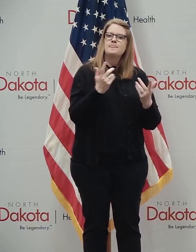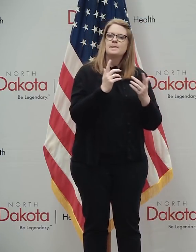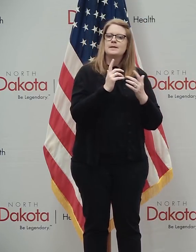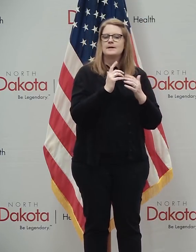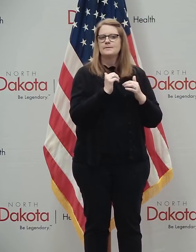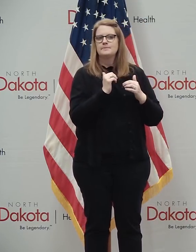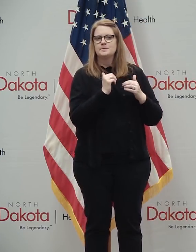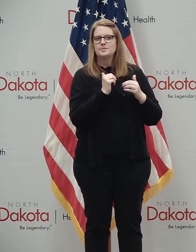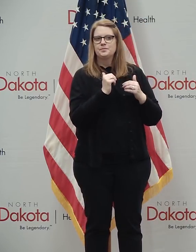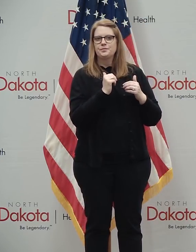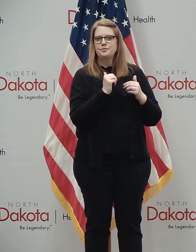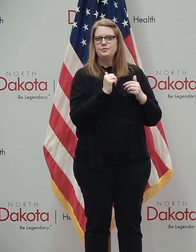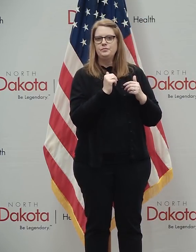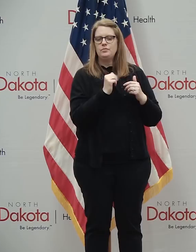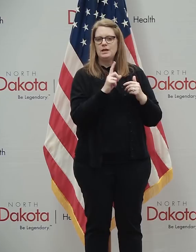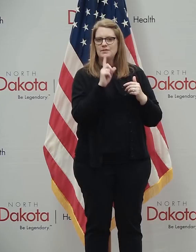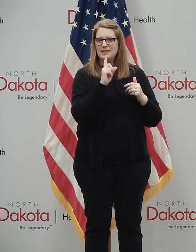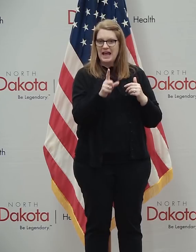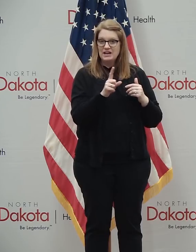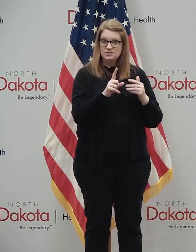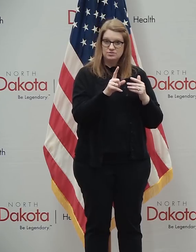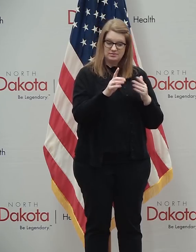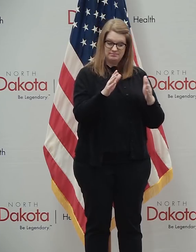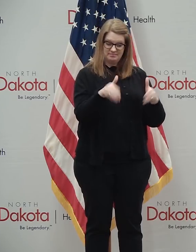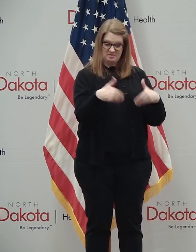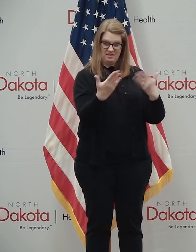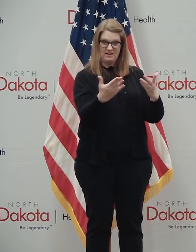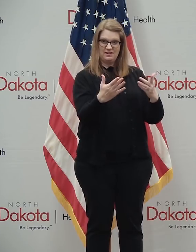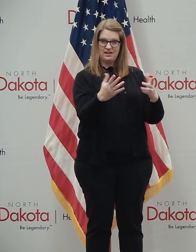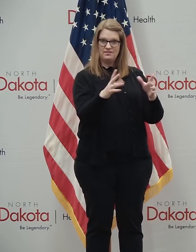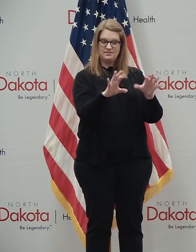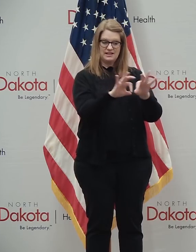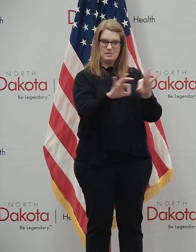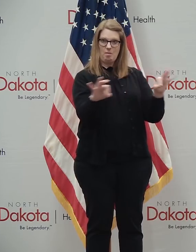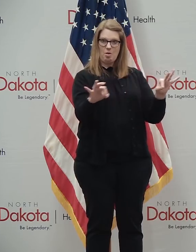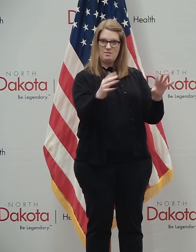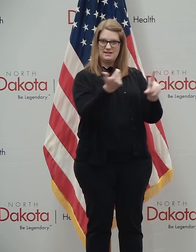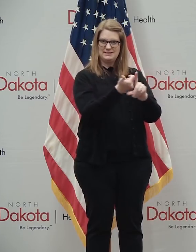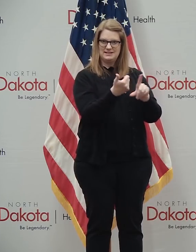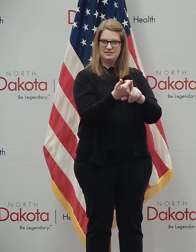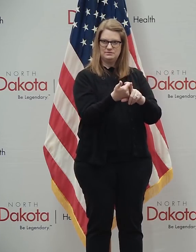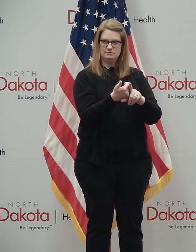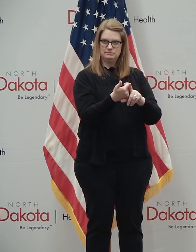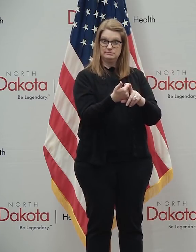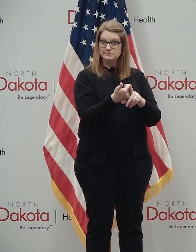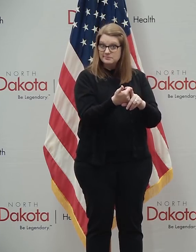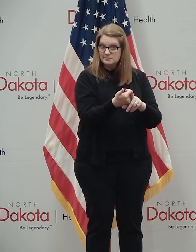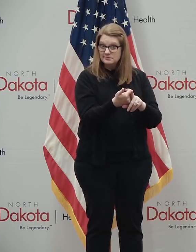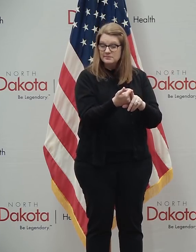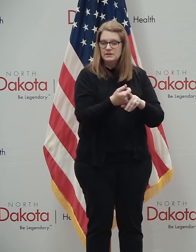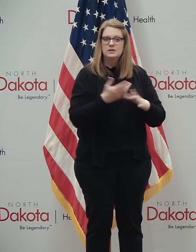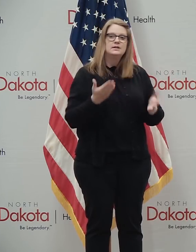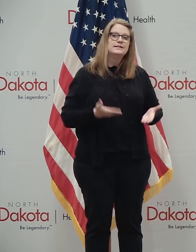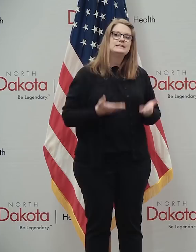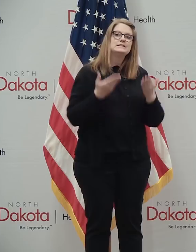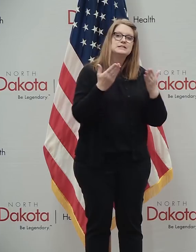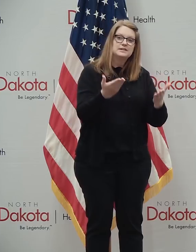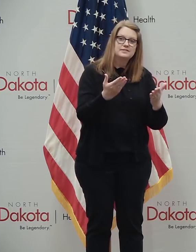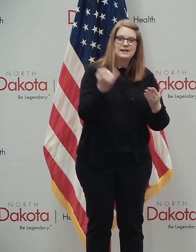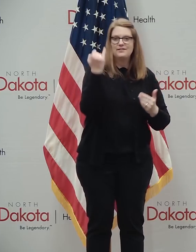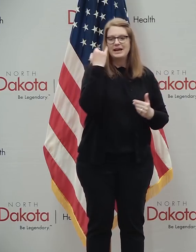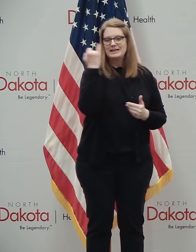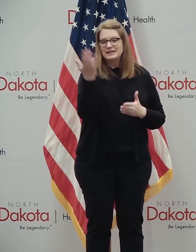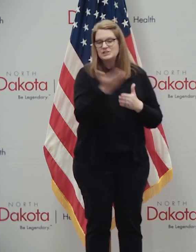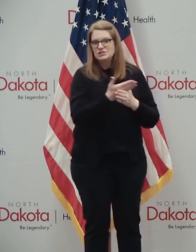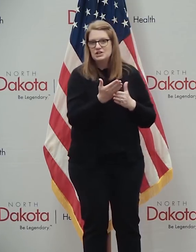as the actual delivery of the diploma itself. There are suggestions within the guidelines of ideas shared,